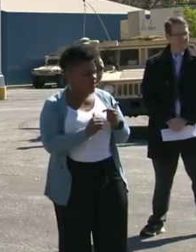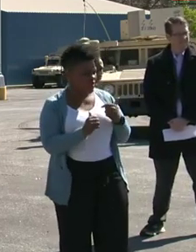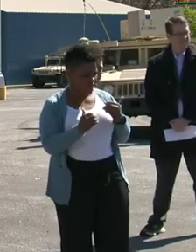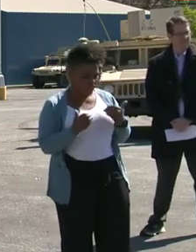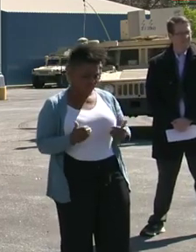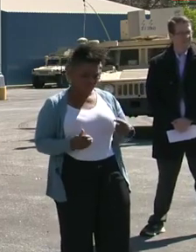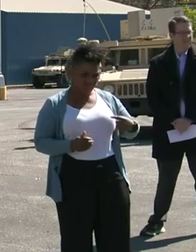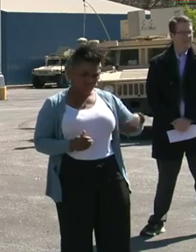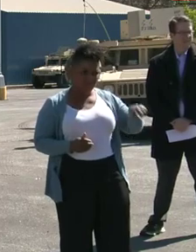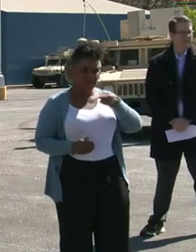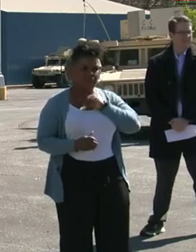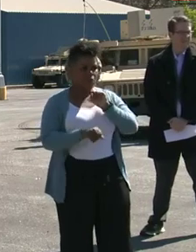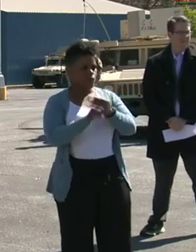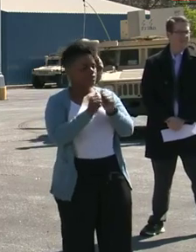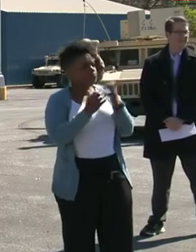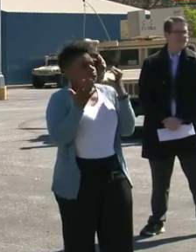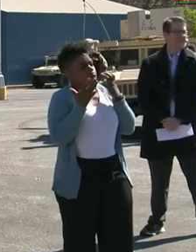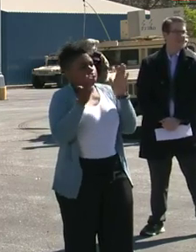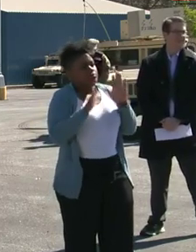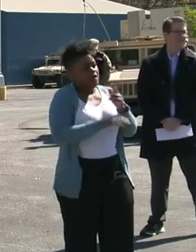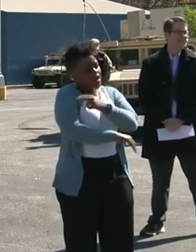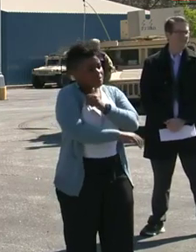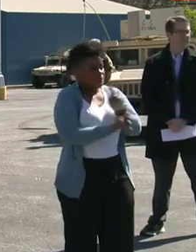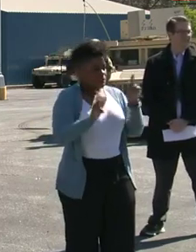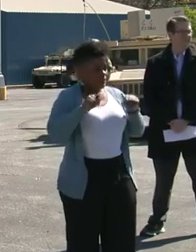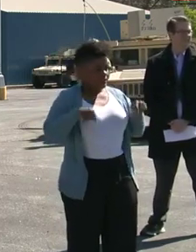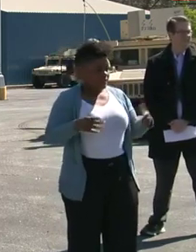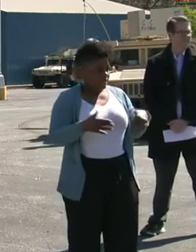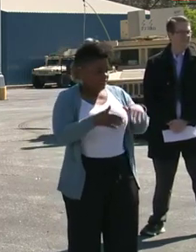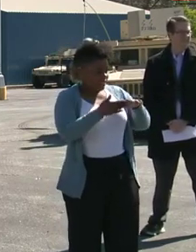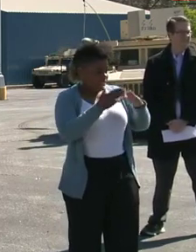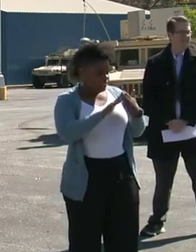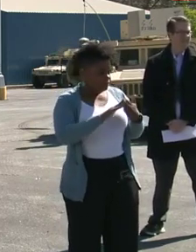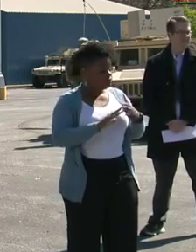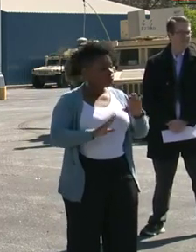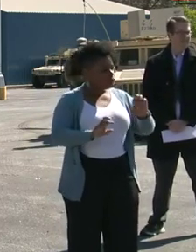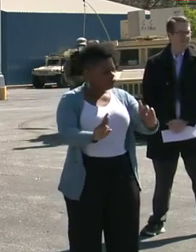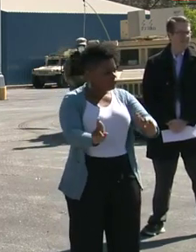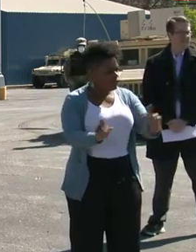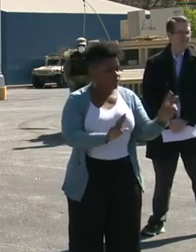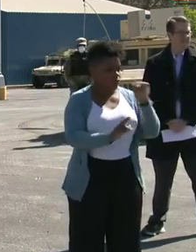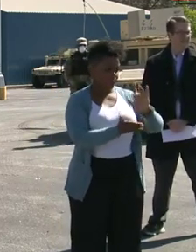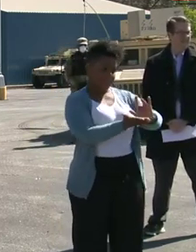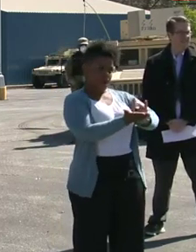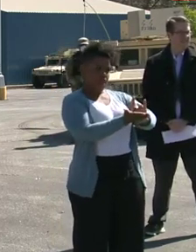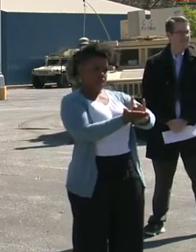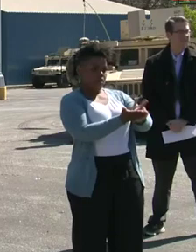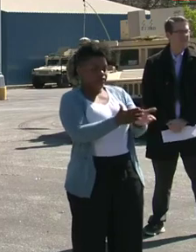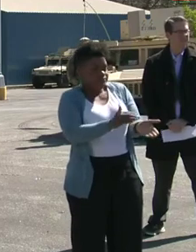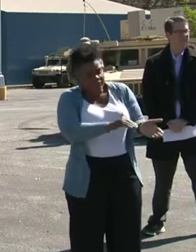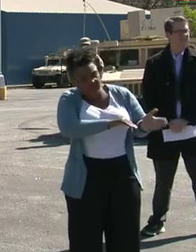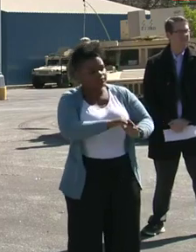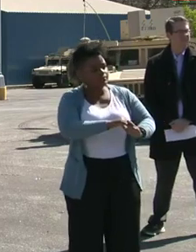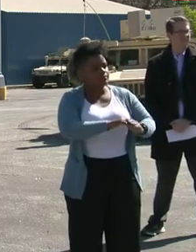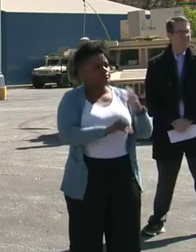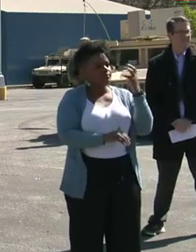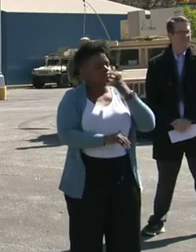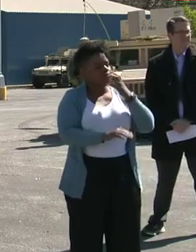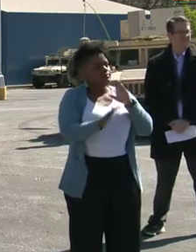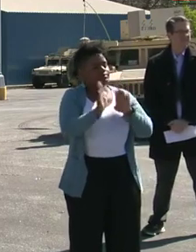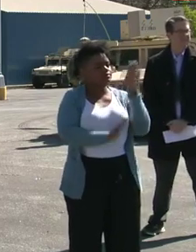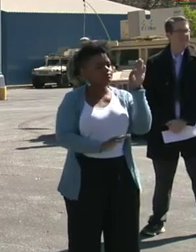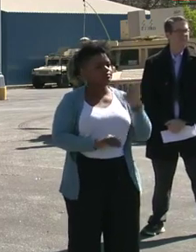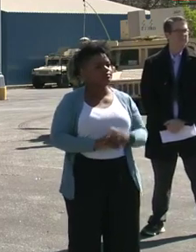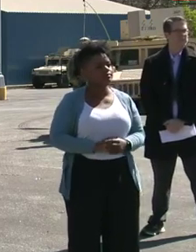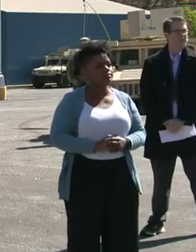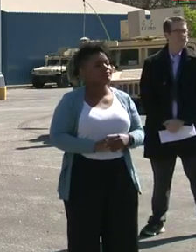fantastic hospitals around our city to be ready for a surge. And what that will include is how they can get their facilities